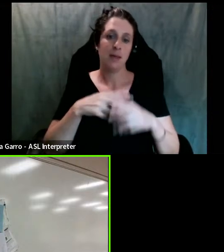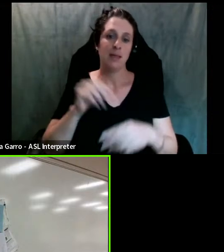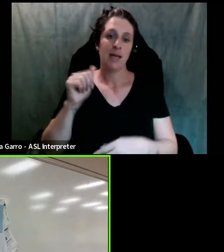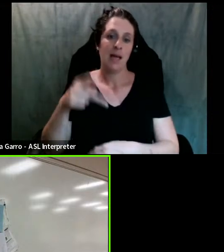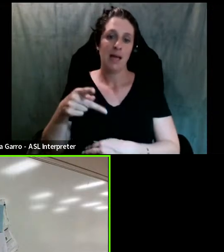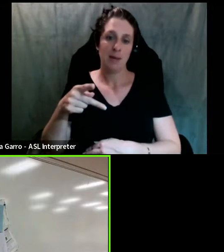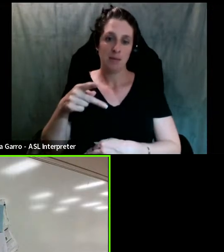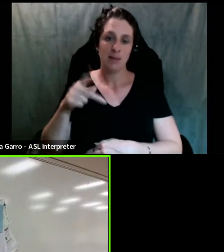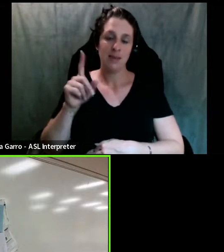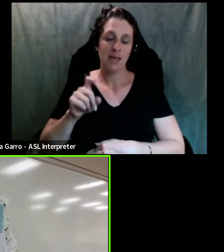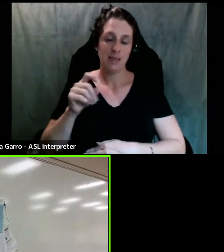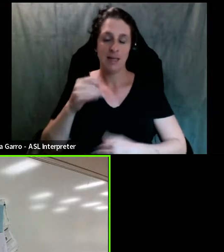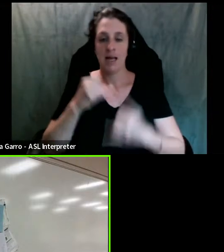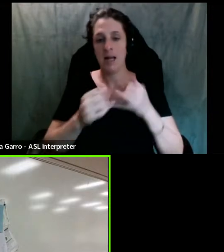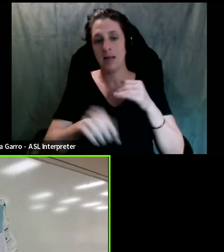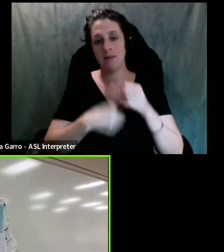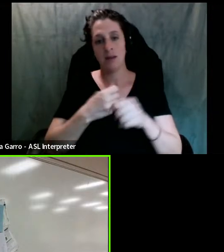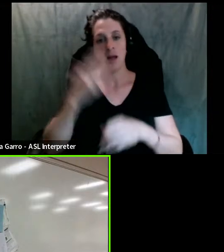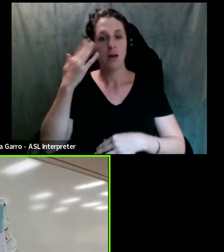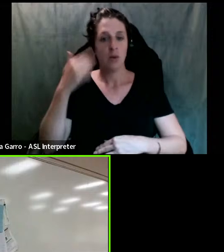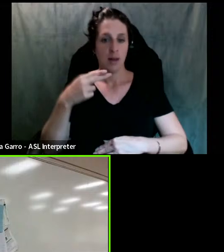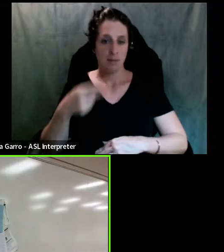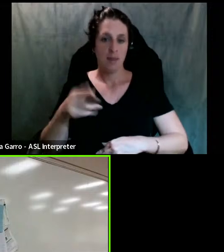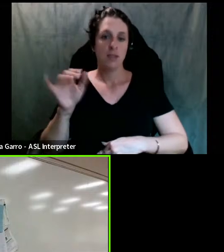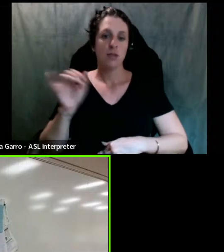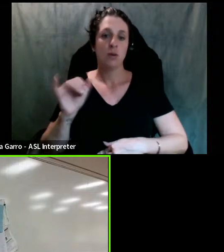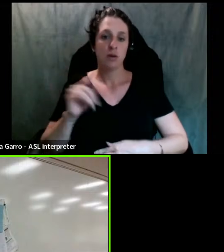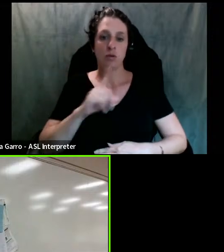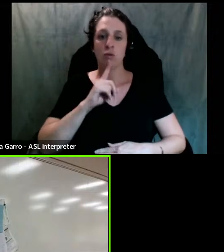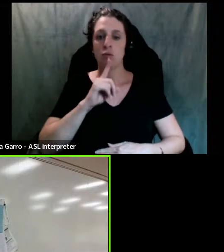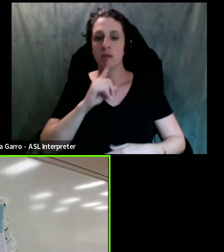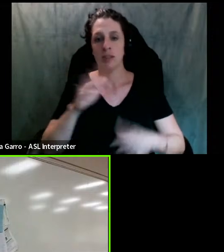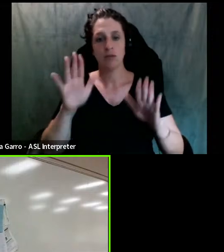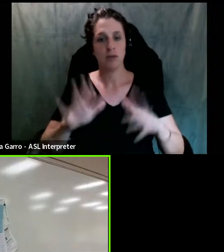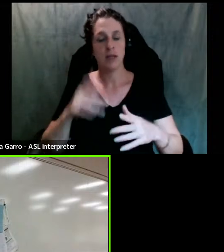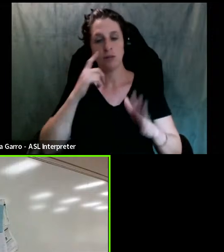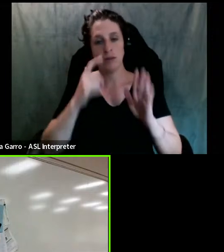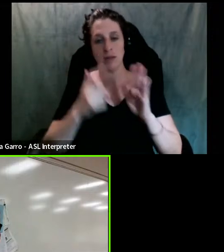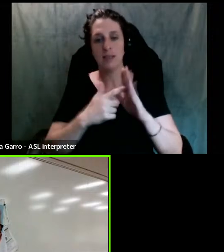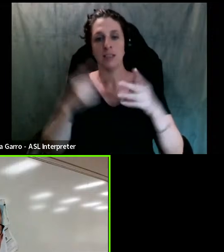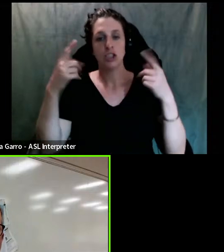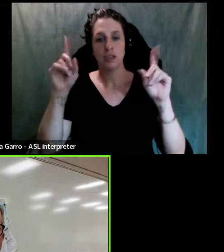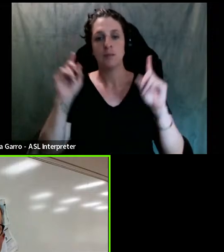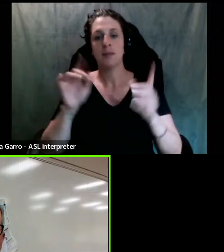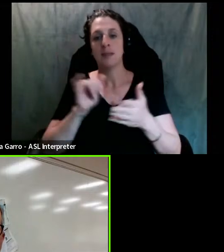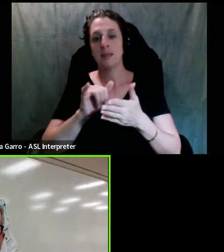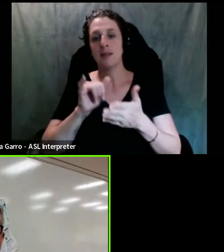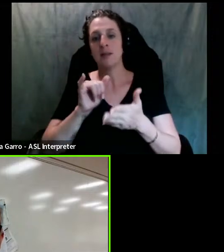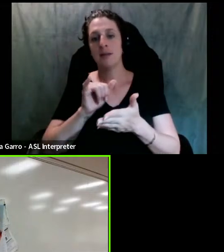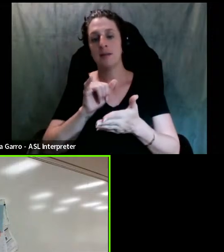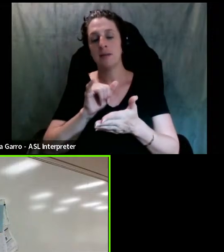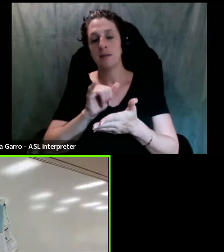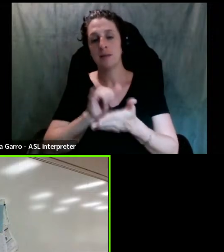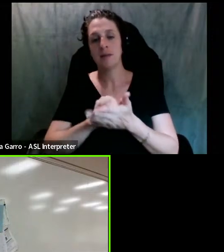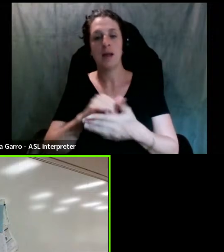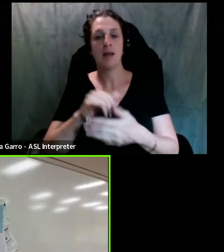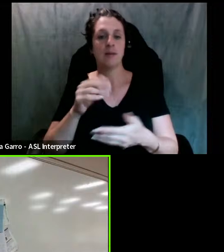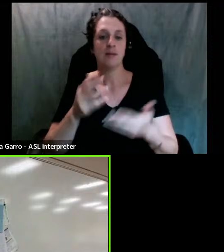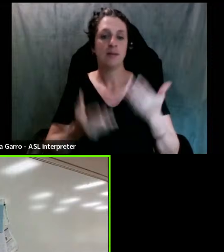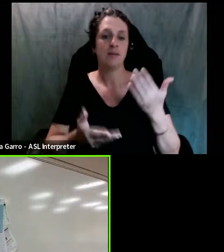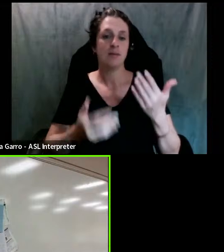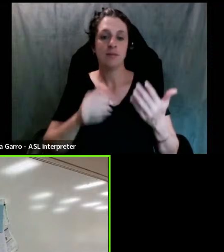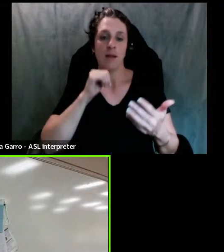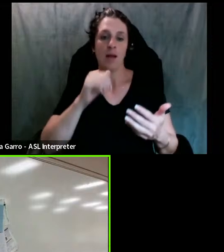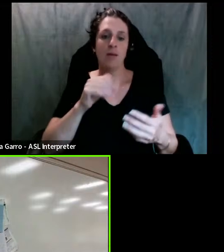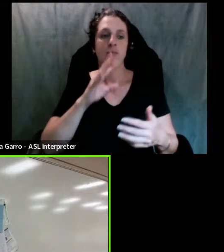and I know I've mentioned that as well. It's always really great to recognize achievements that may be unsung,